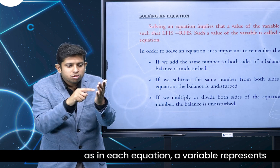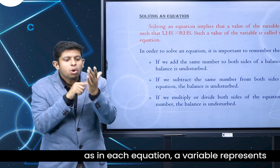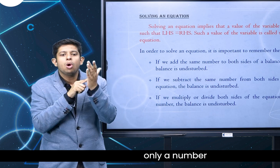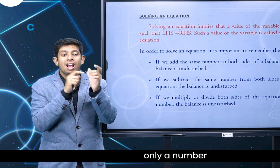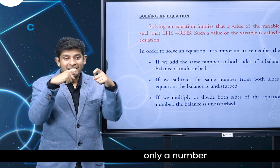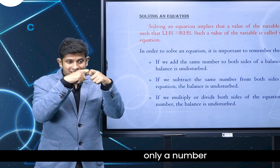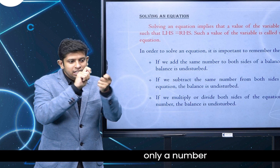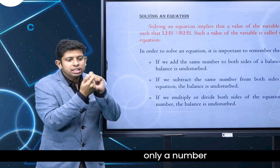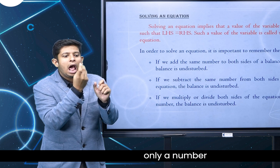represents only a number.